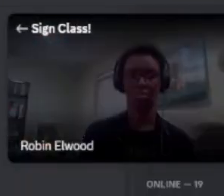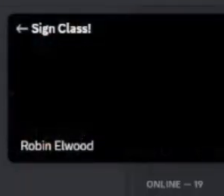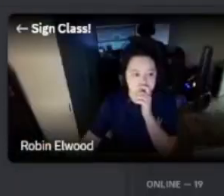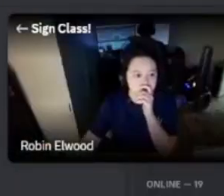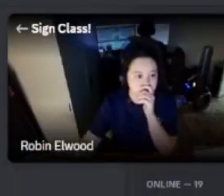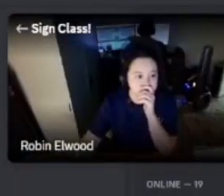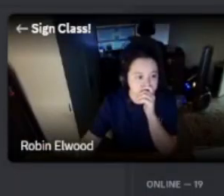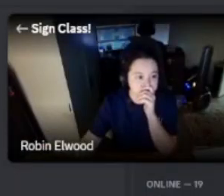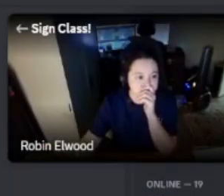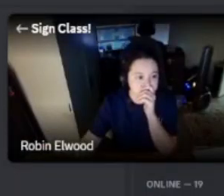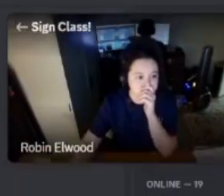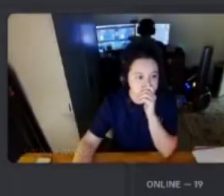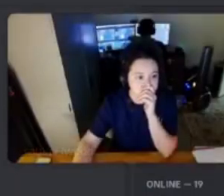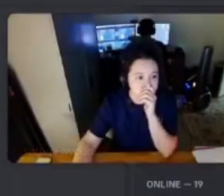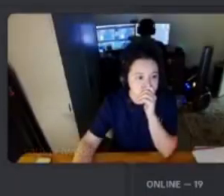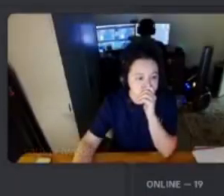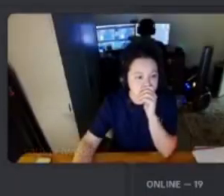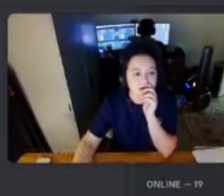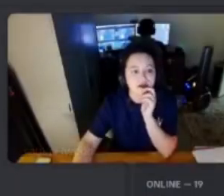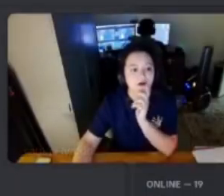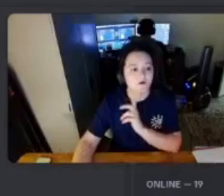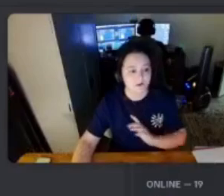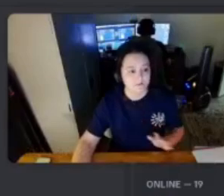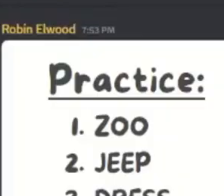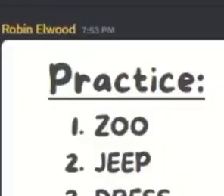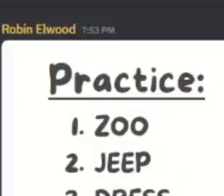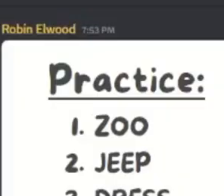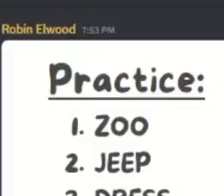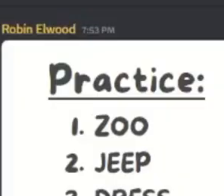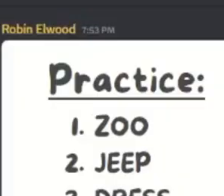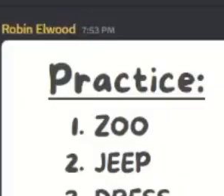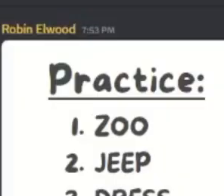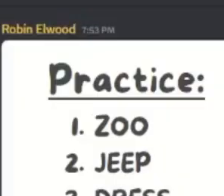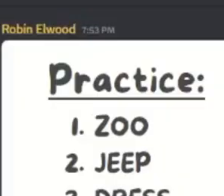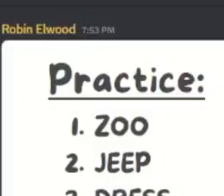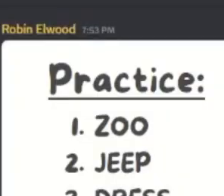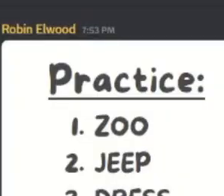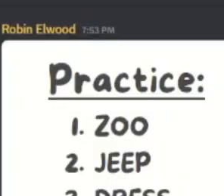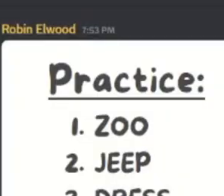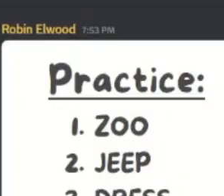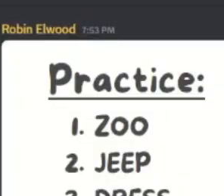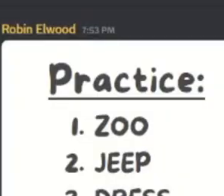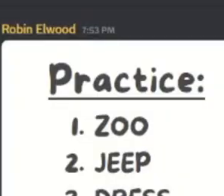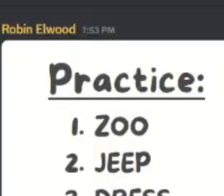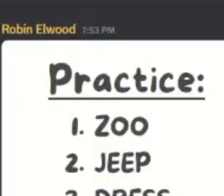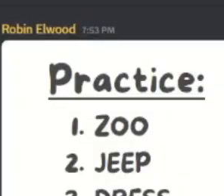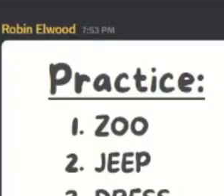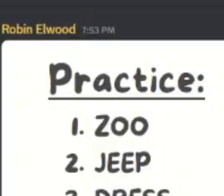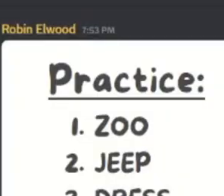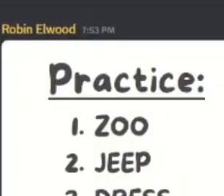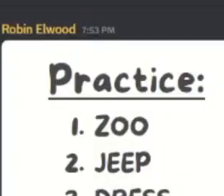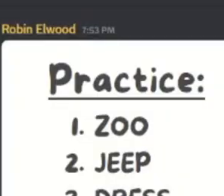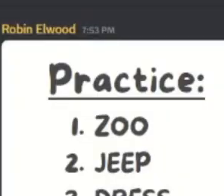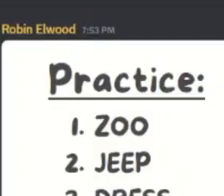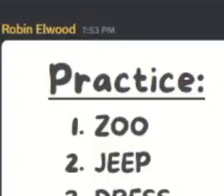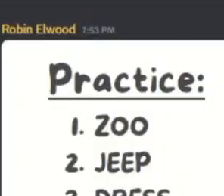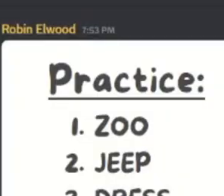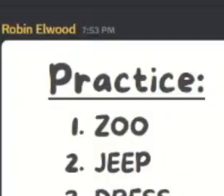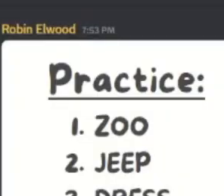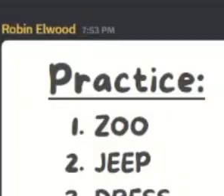Is it not on my thing? Oh my gosh, I'm so sorry. Okay. Maybe we'll do it next time. But I have a pamphlet that I pass